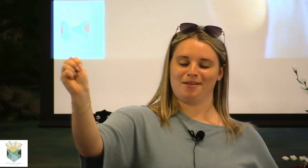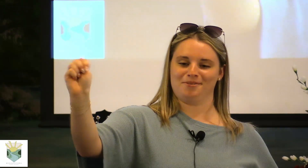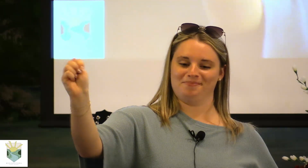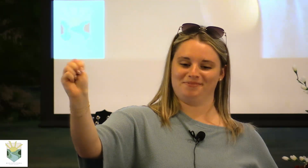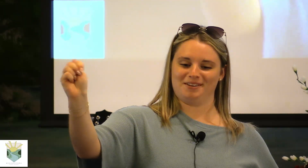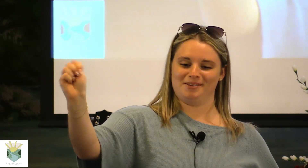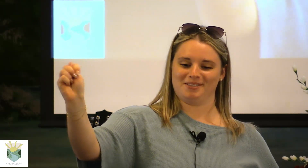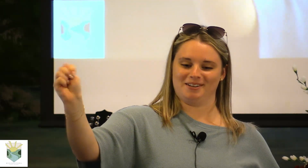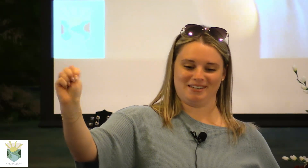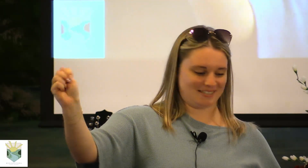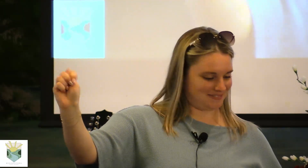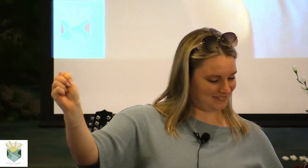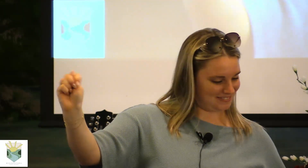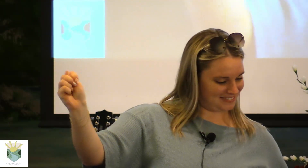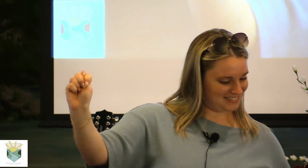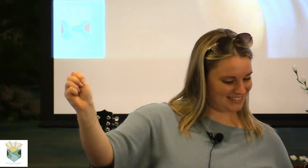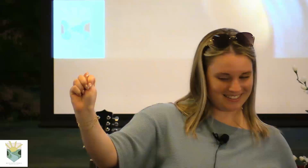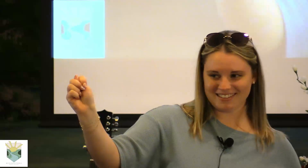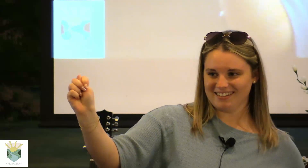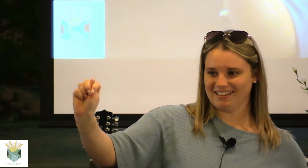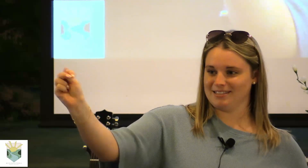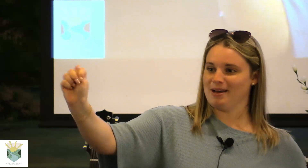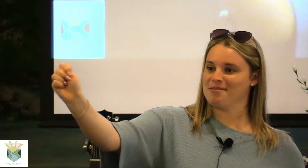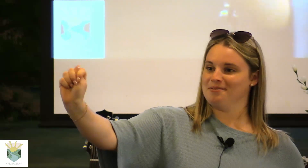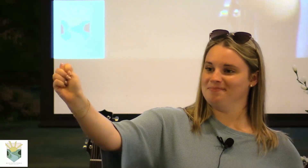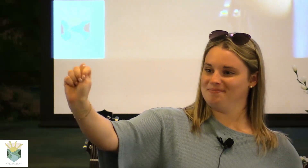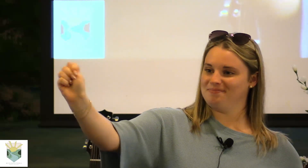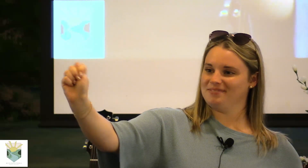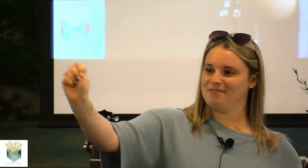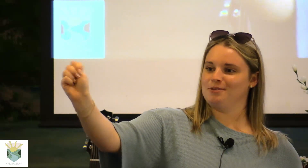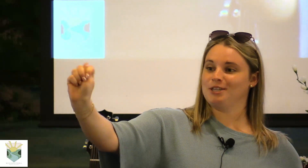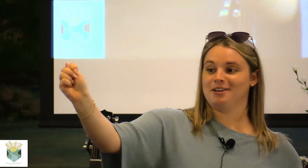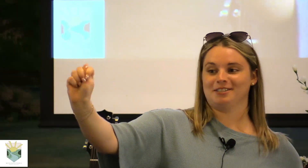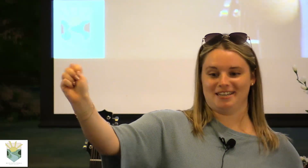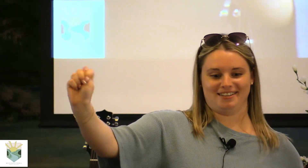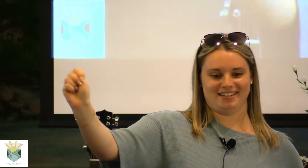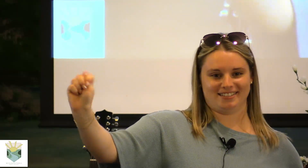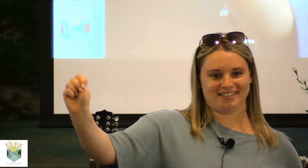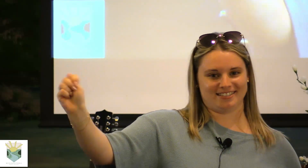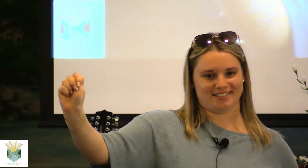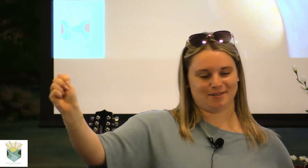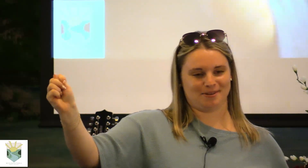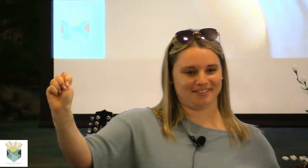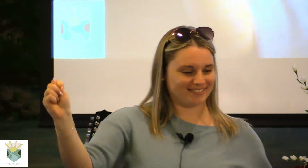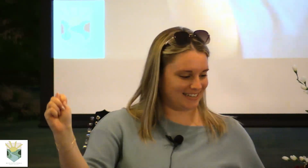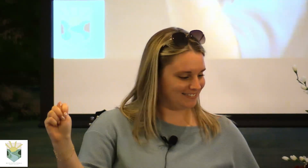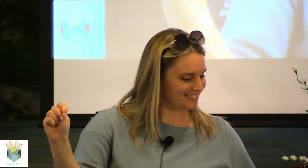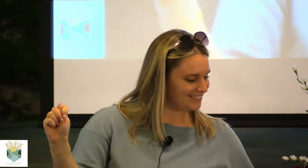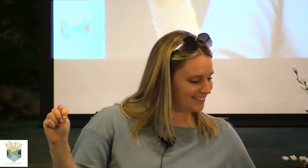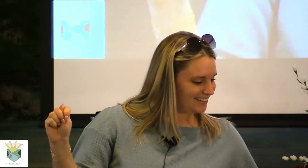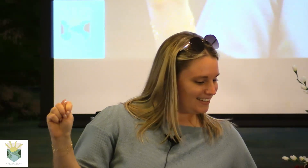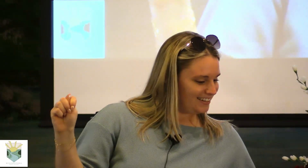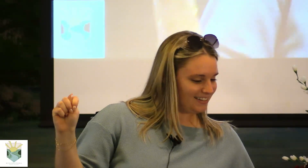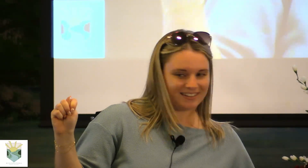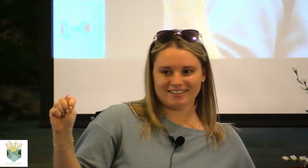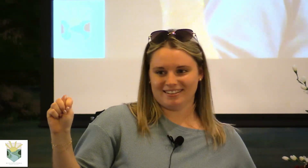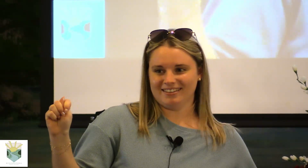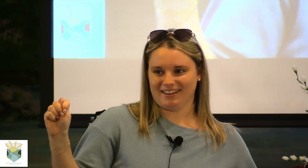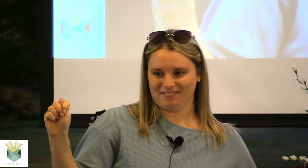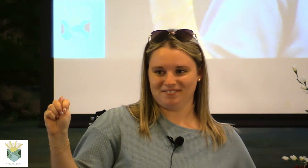if anybody was curious. This is bathroom. If you shake your T, yes, because that's toilet, T. Yeah. Shake